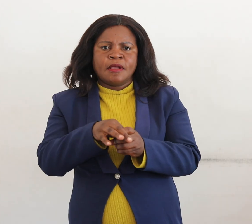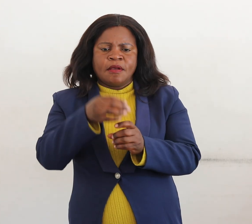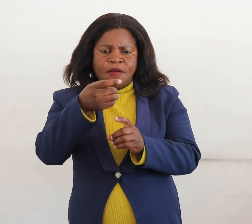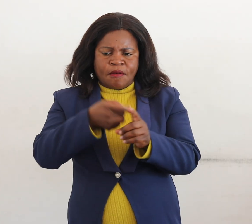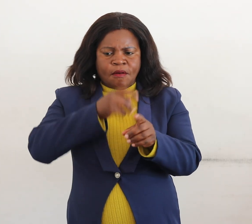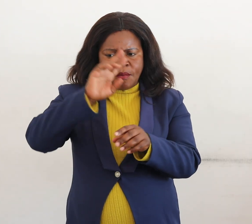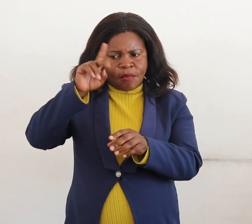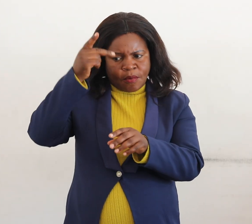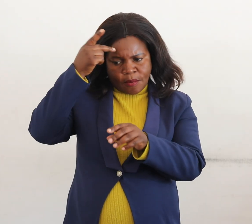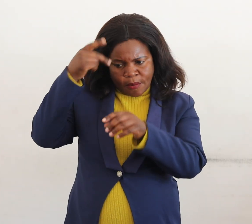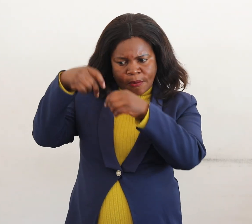parties.